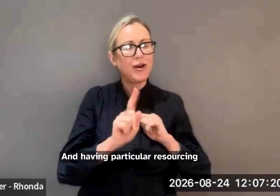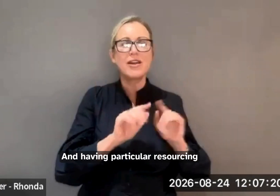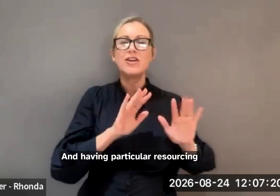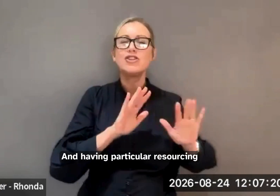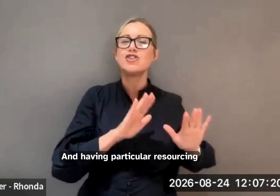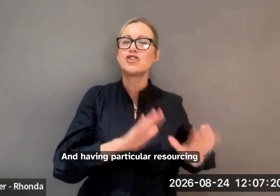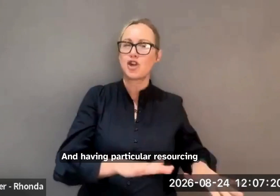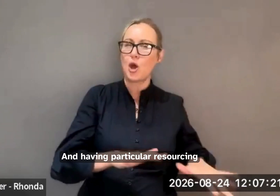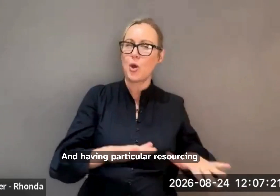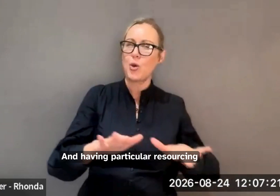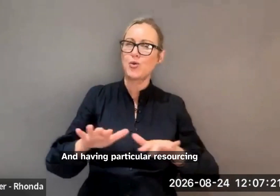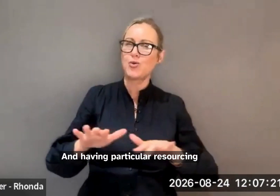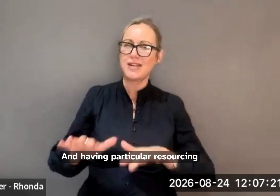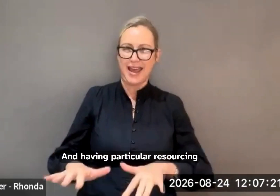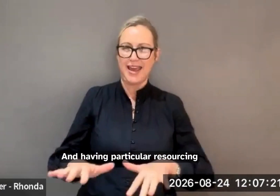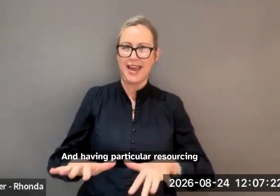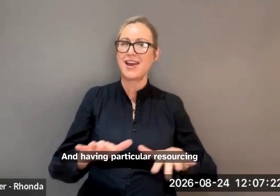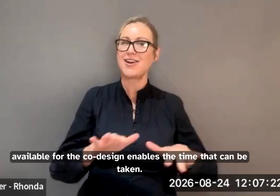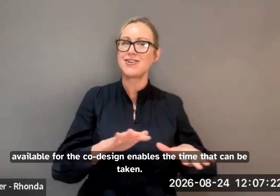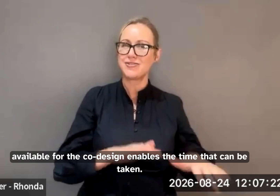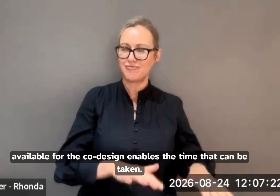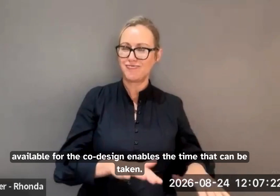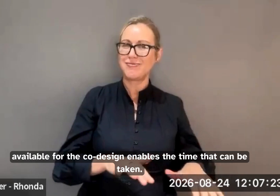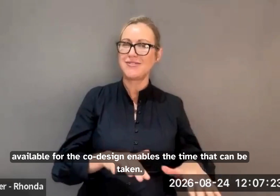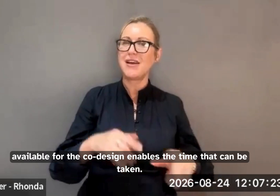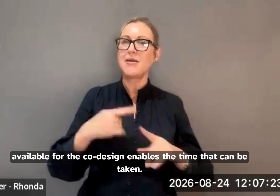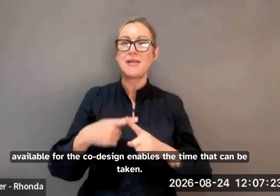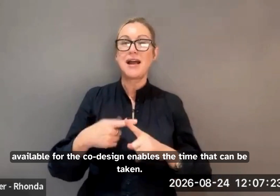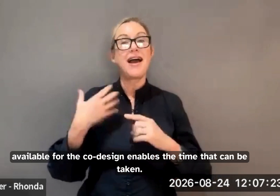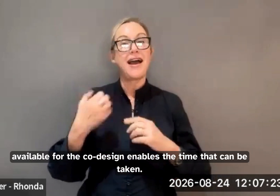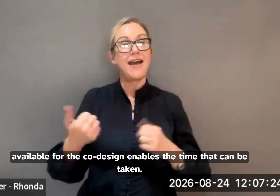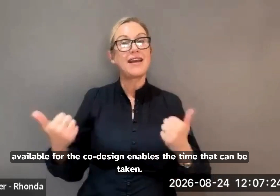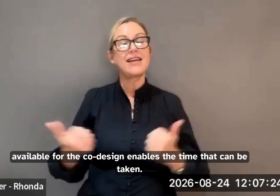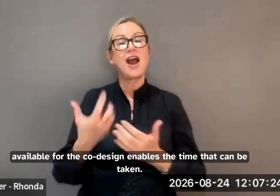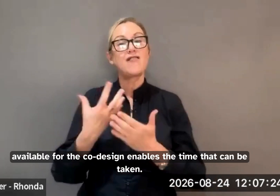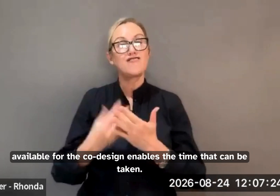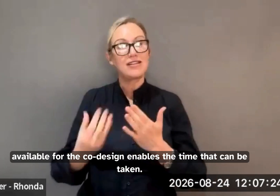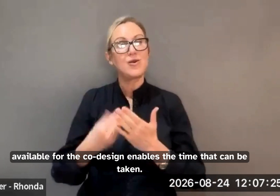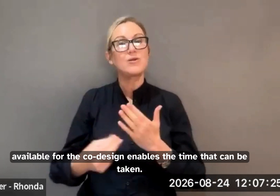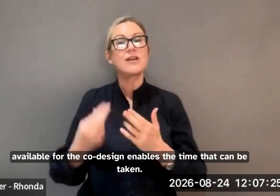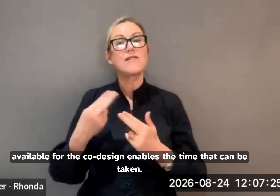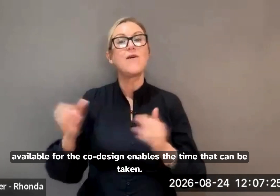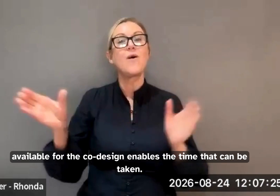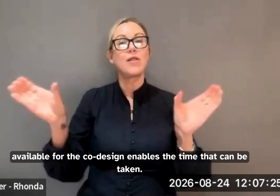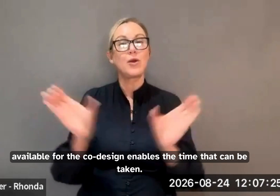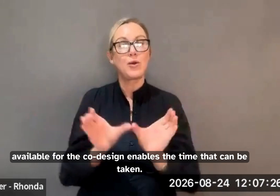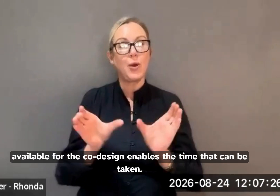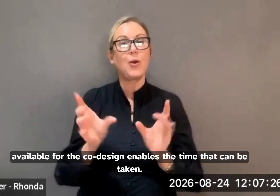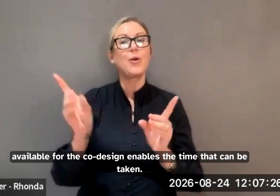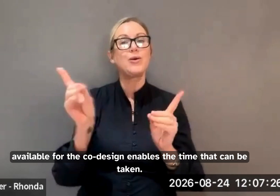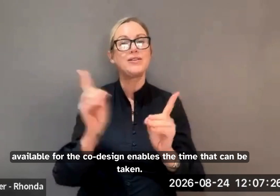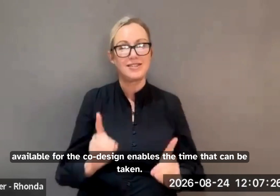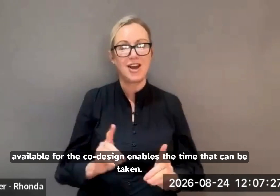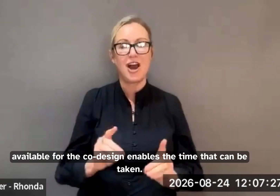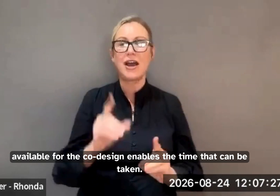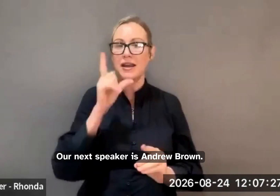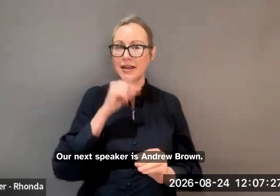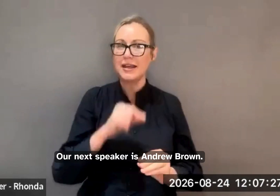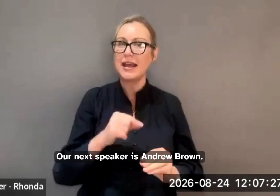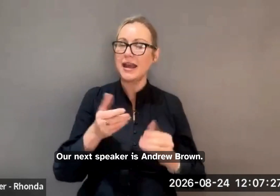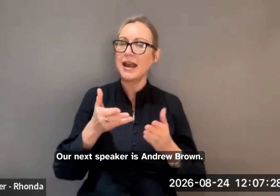having particular resourcing available for the co-design enables the time that can be